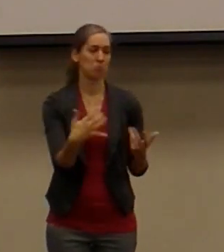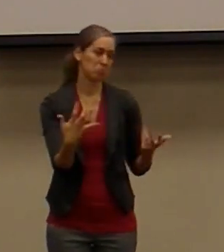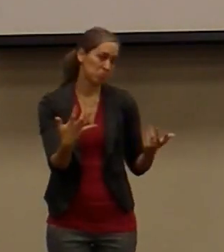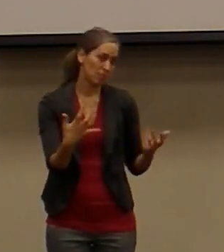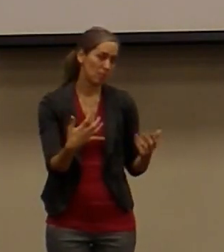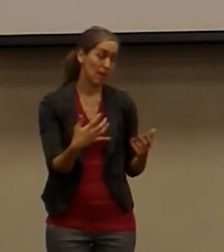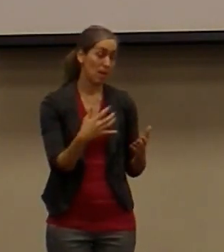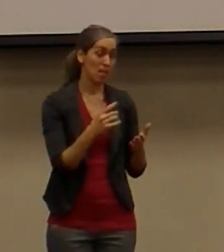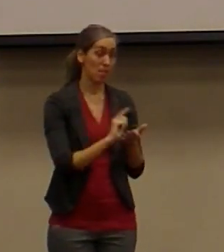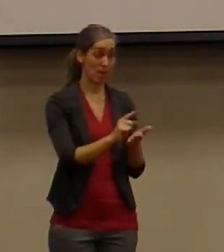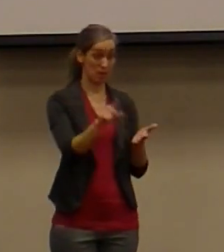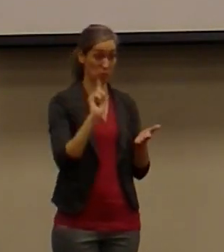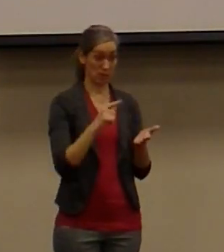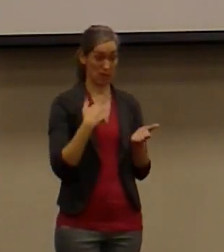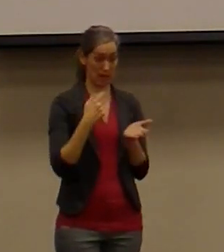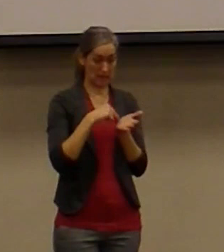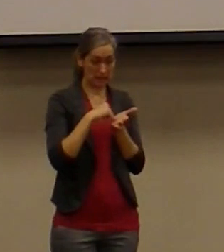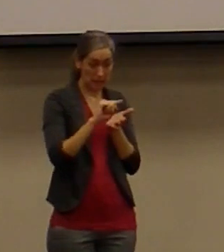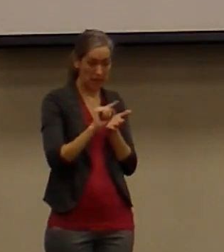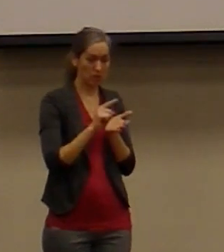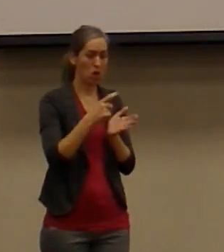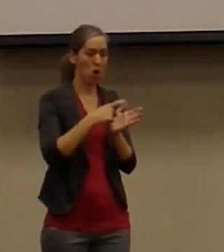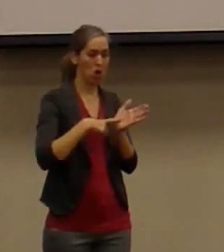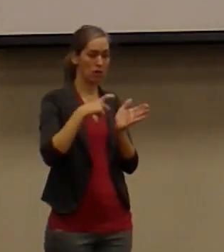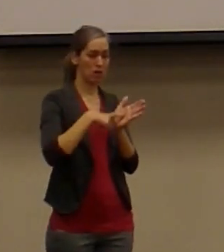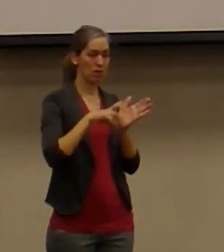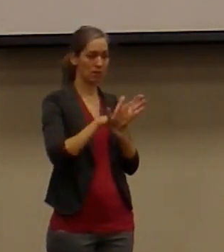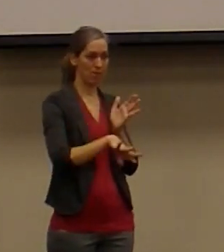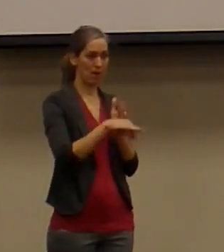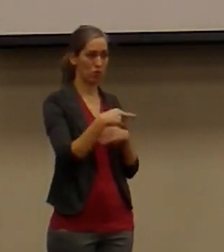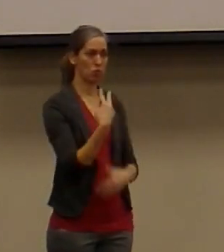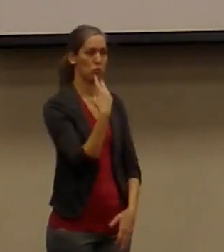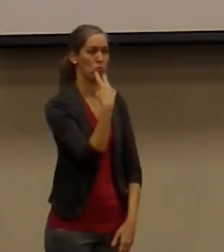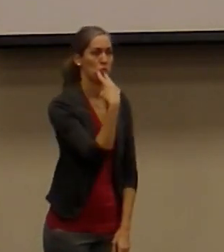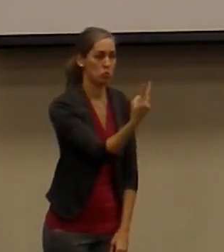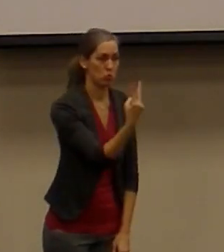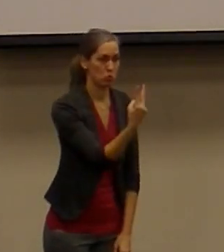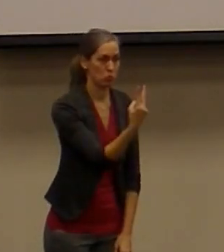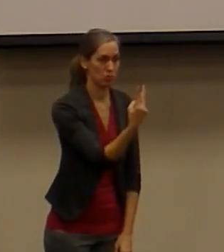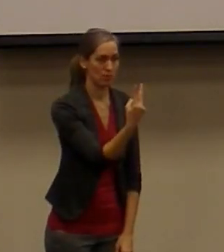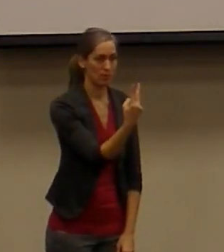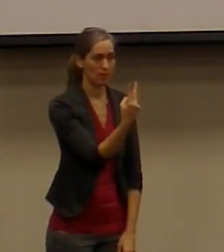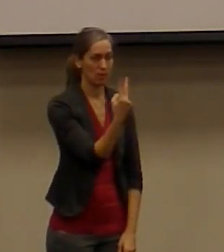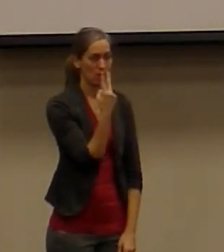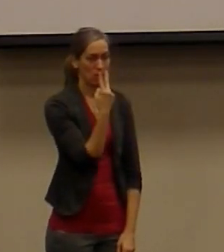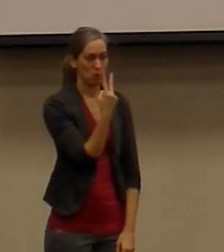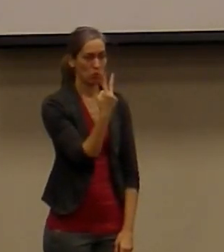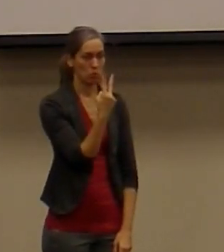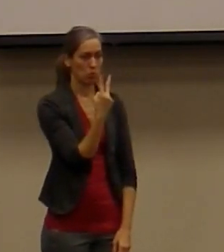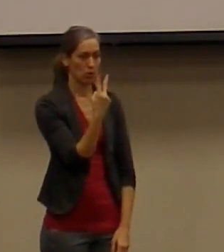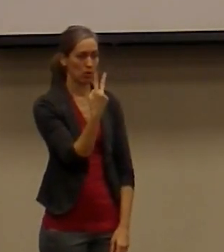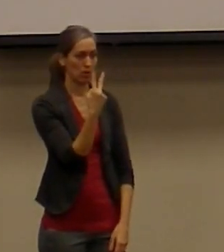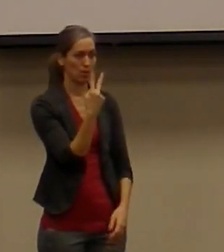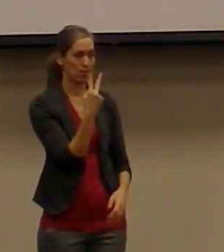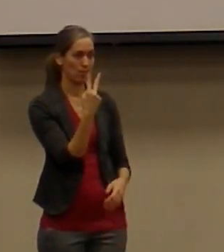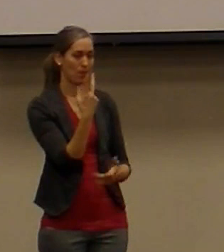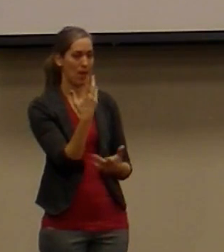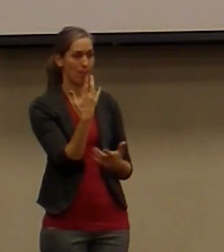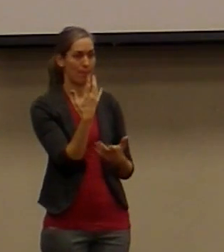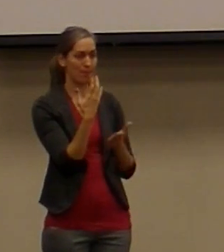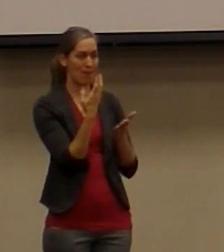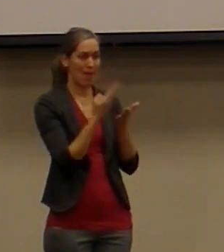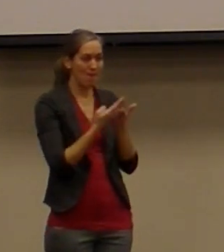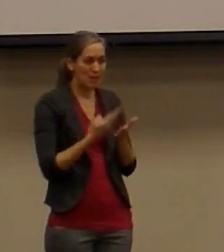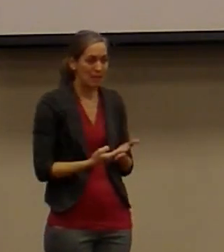this past week. Archaeologists have found at least 2 evidences that this was a common